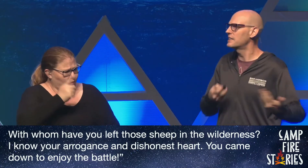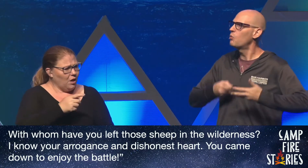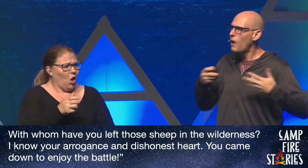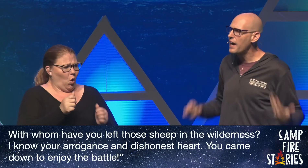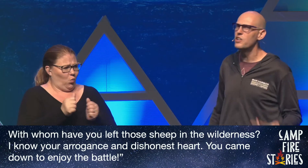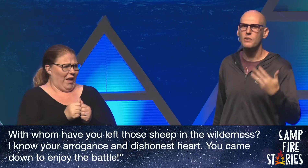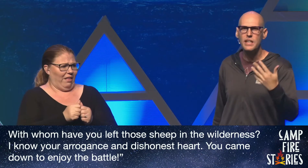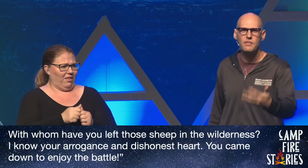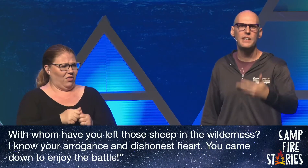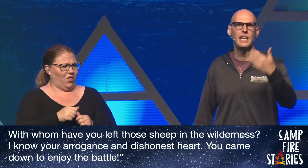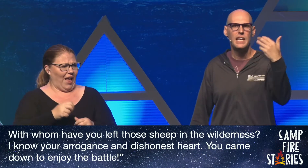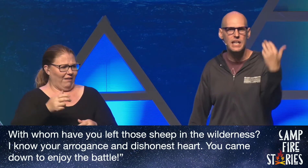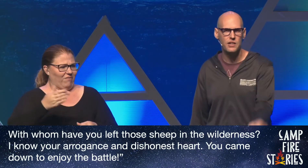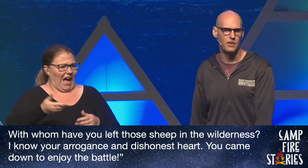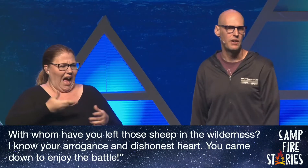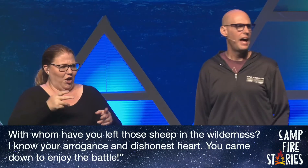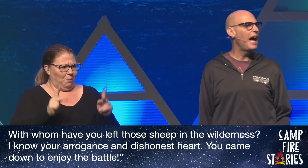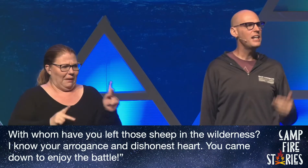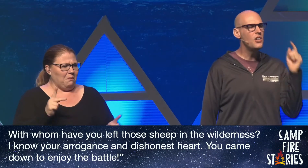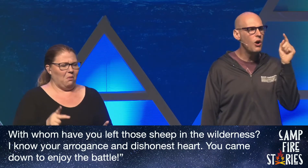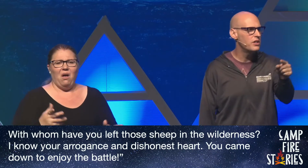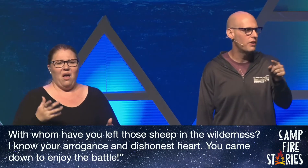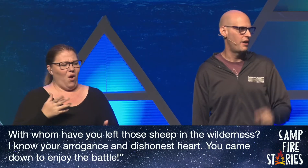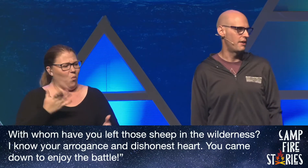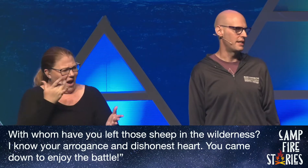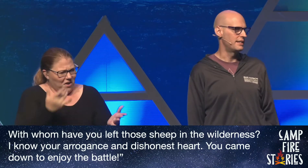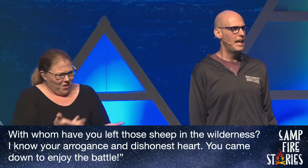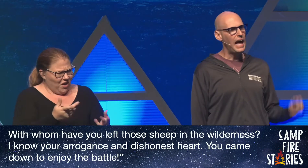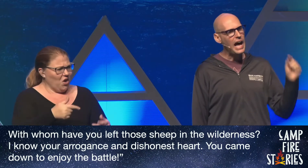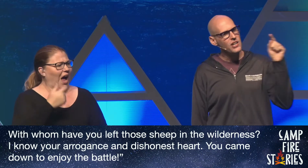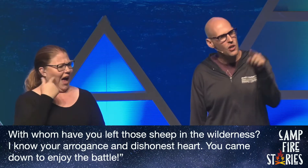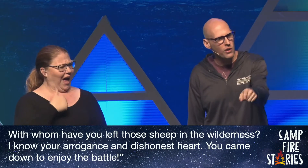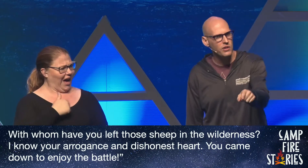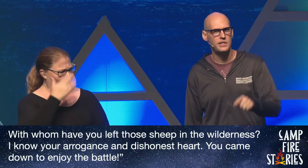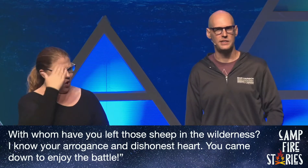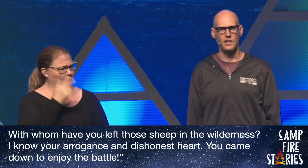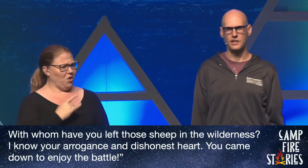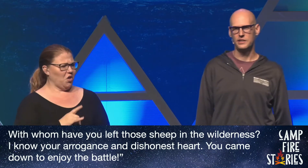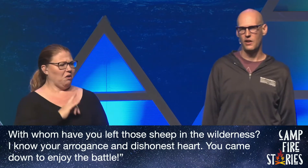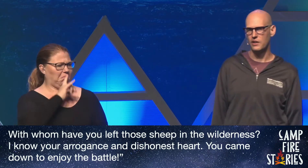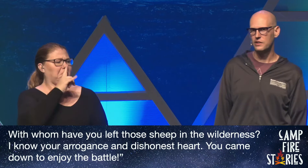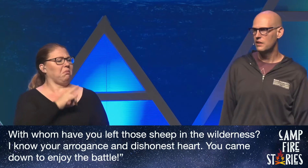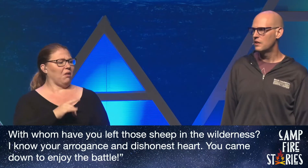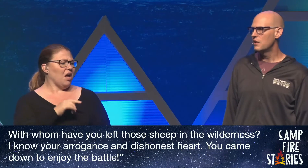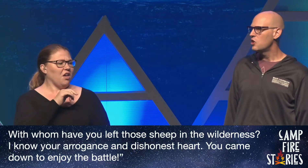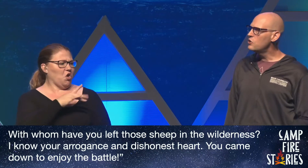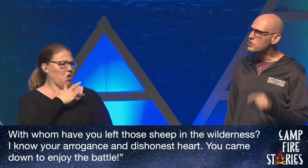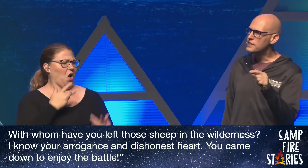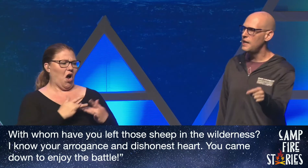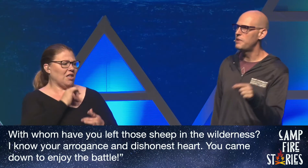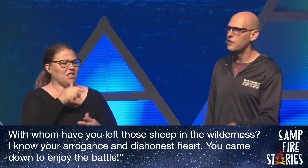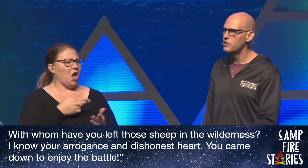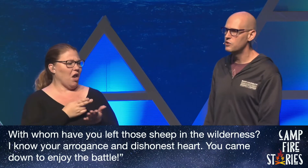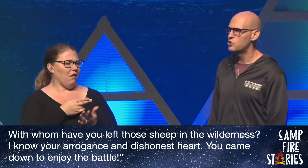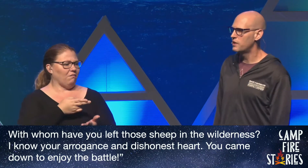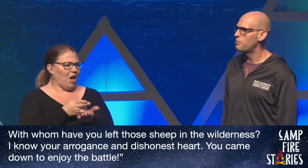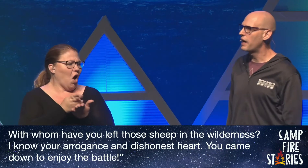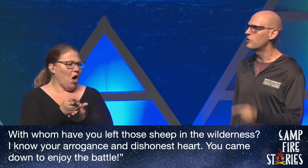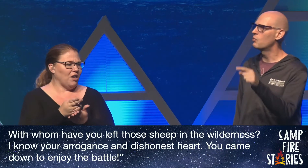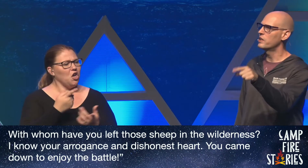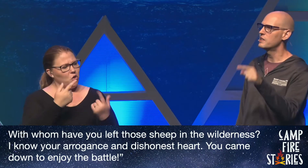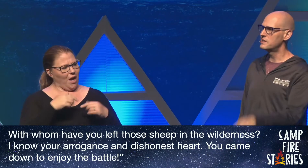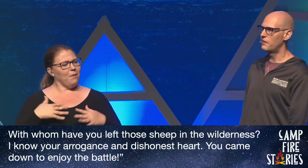hands? Like, why are you even here? I know your arrogance. I know your dishonest heart. You just came down here to enjoy